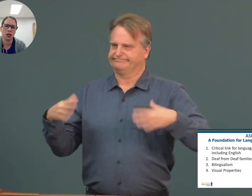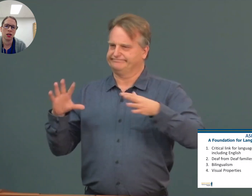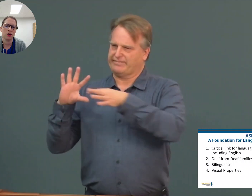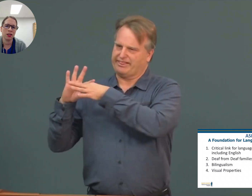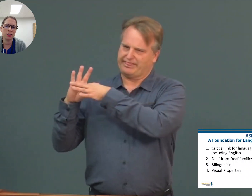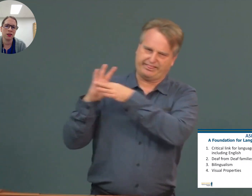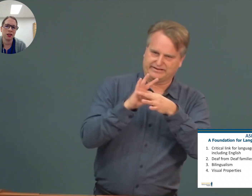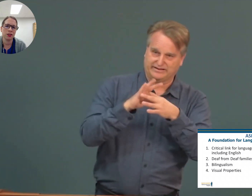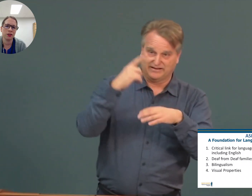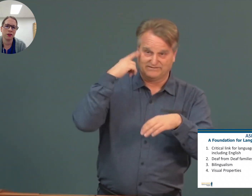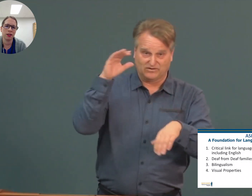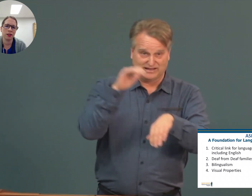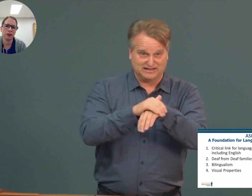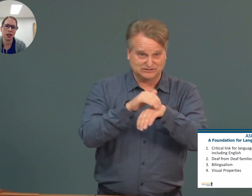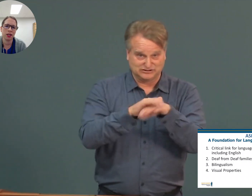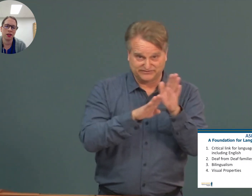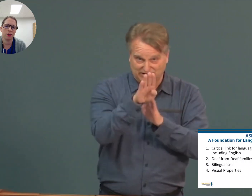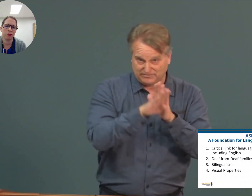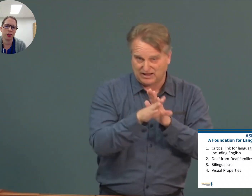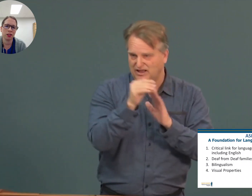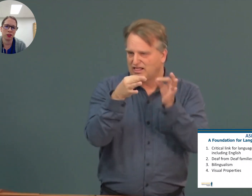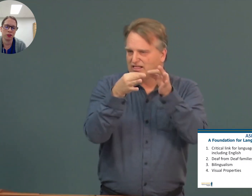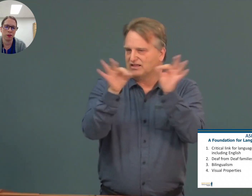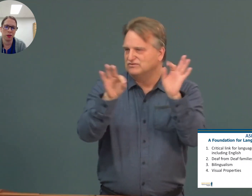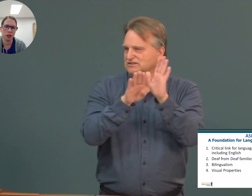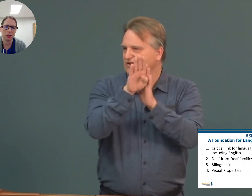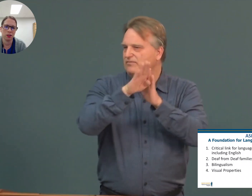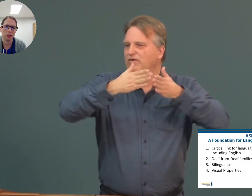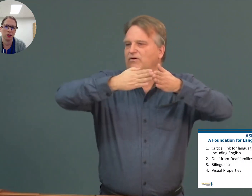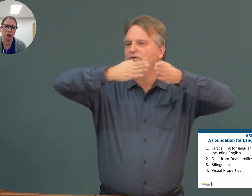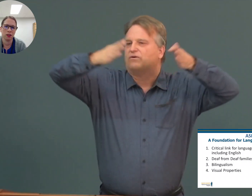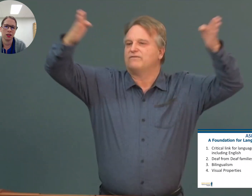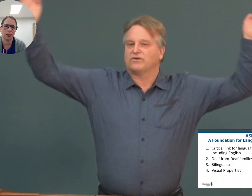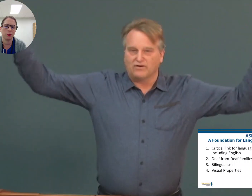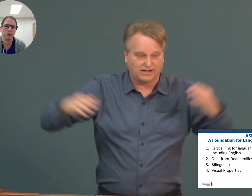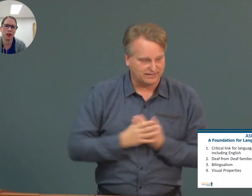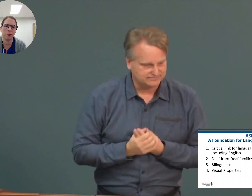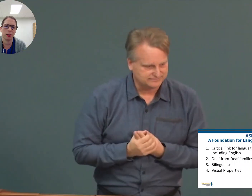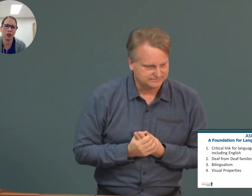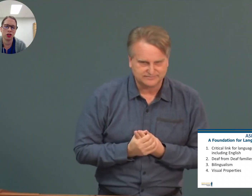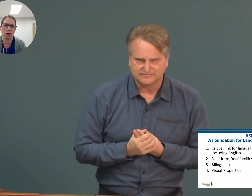Now, ASL can serve as a link for English development and language development in general.